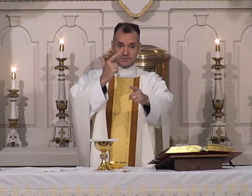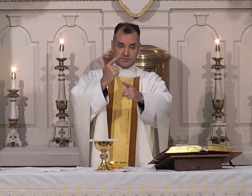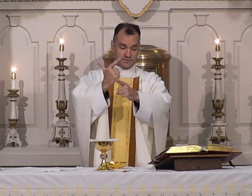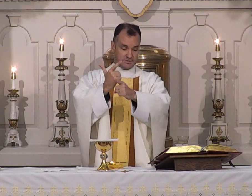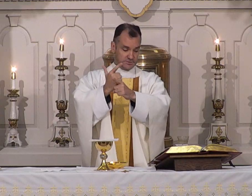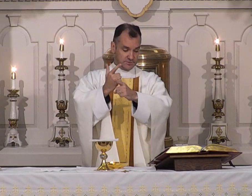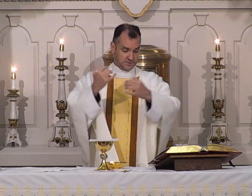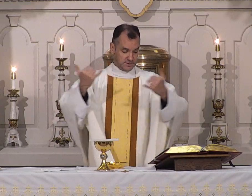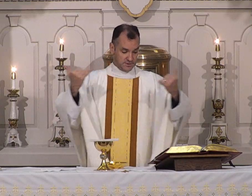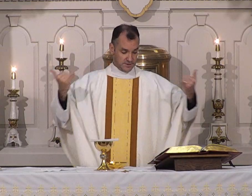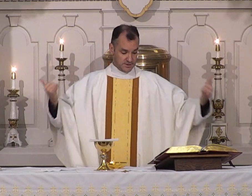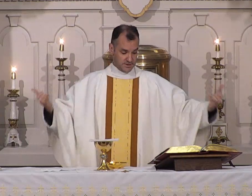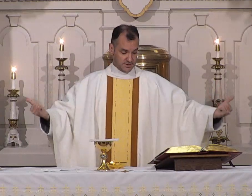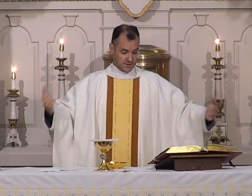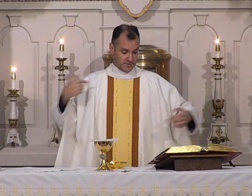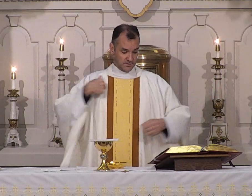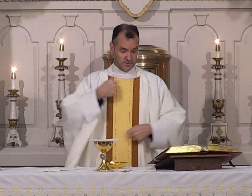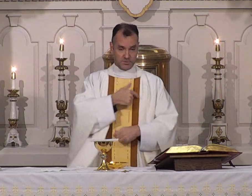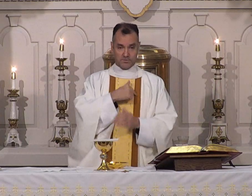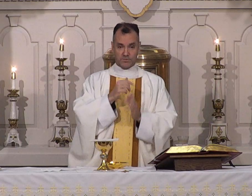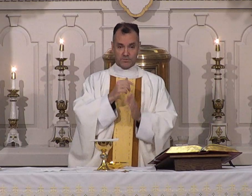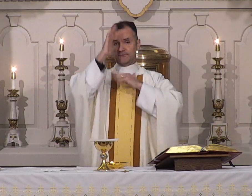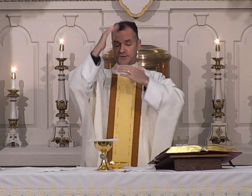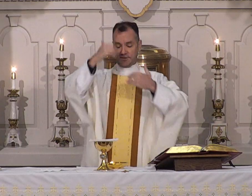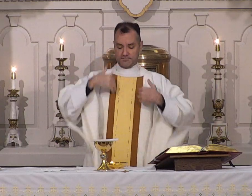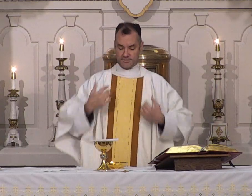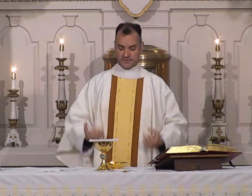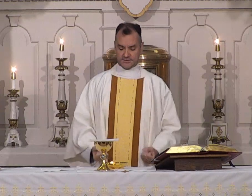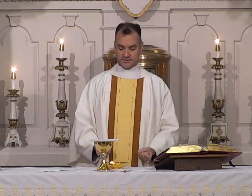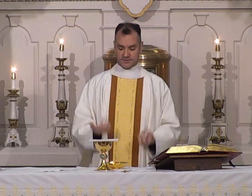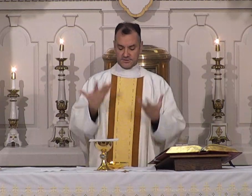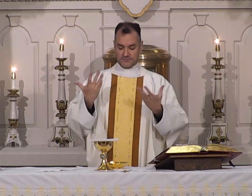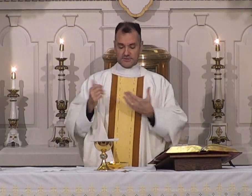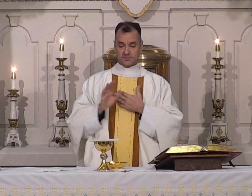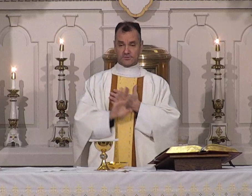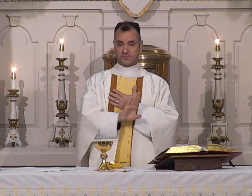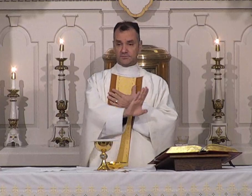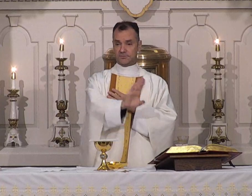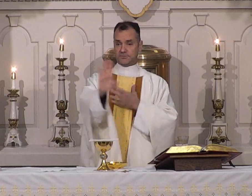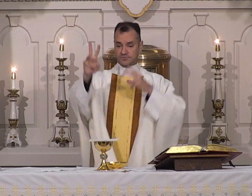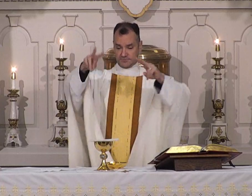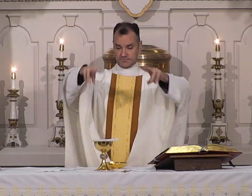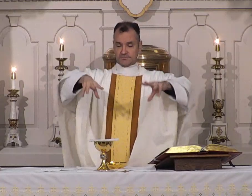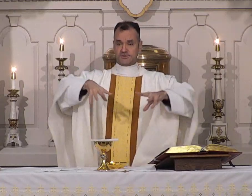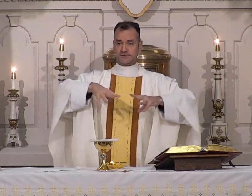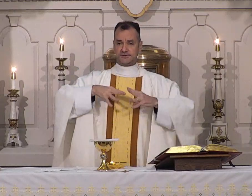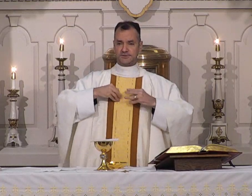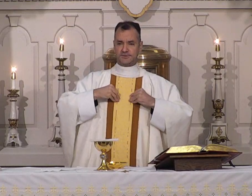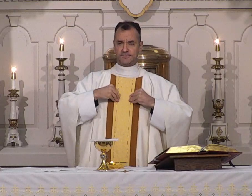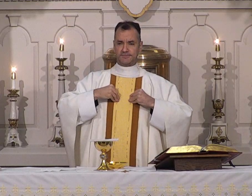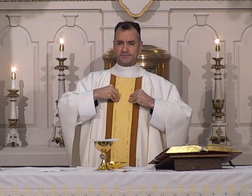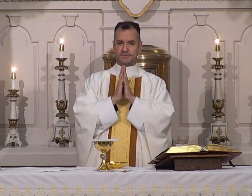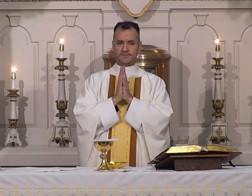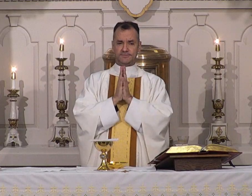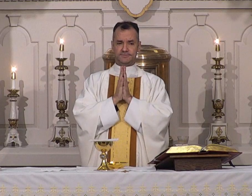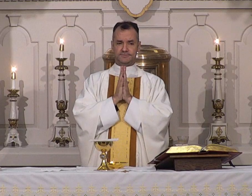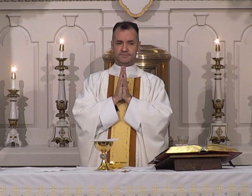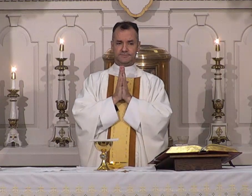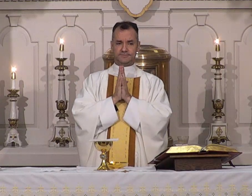Pray, brothers and sisters, that my sacrifice and yours may be found acceptable to God, the Almighty Father.